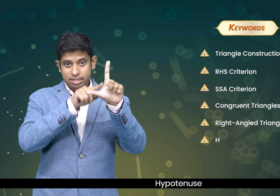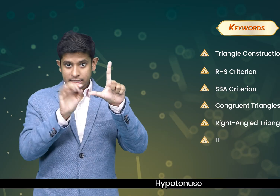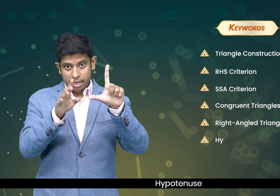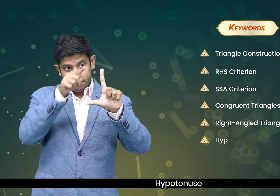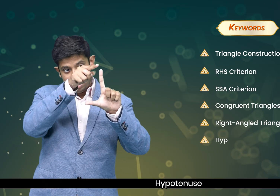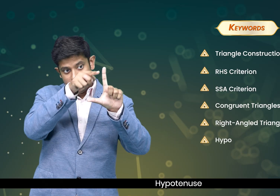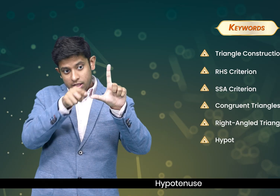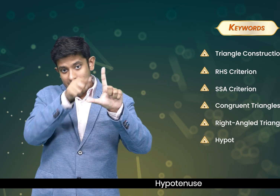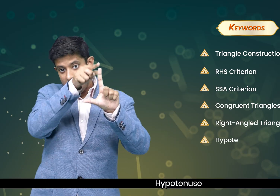hypotenuse,